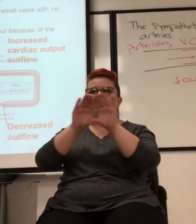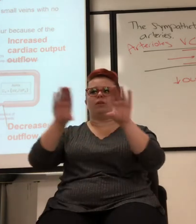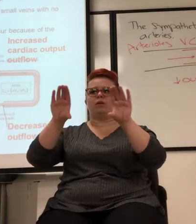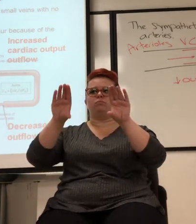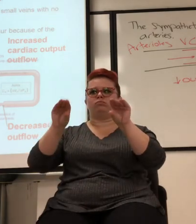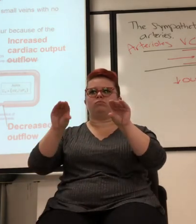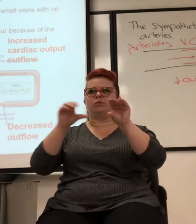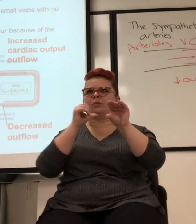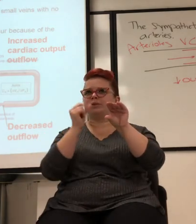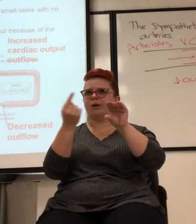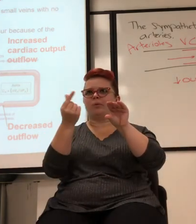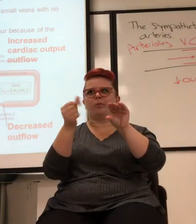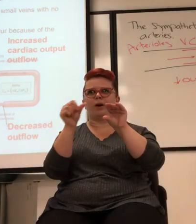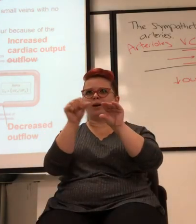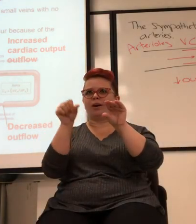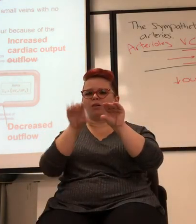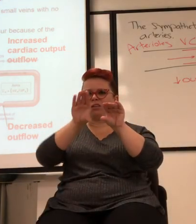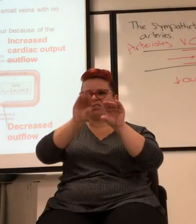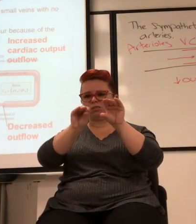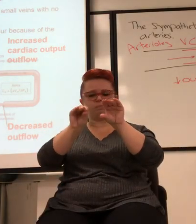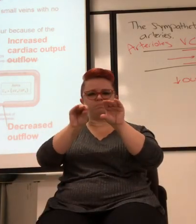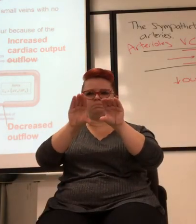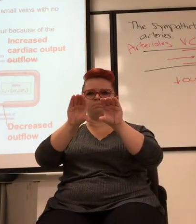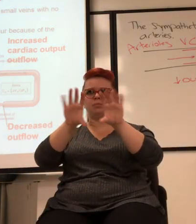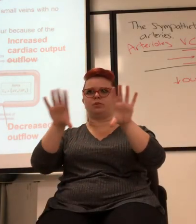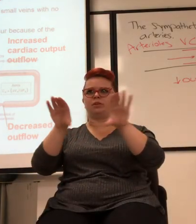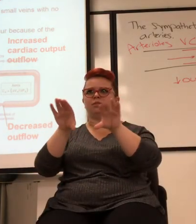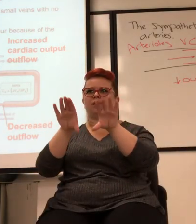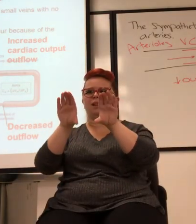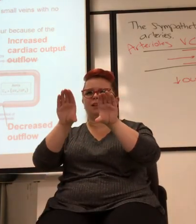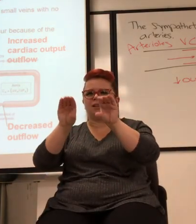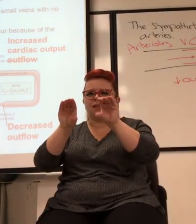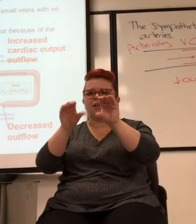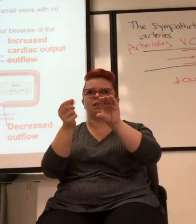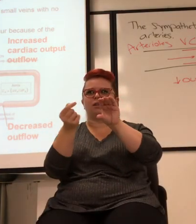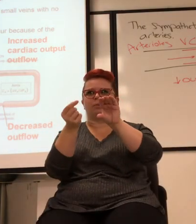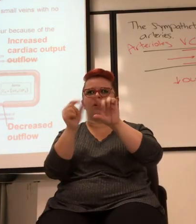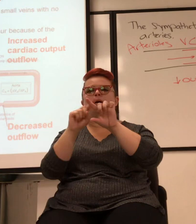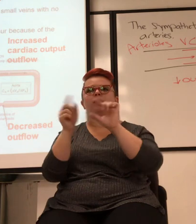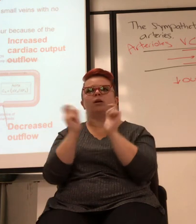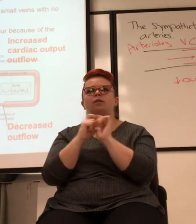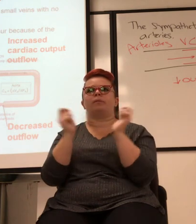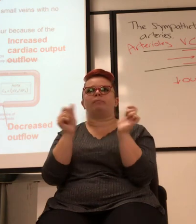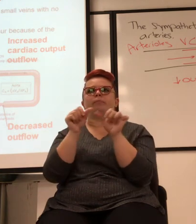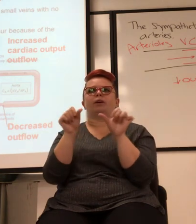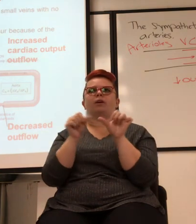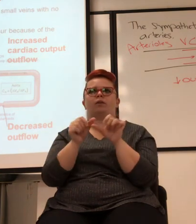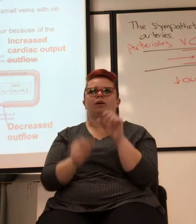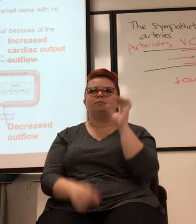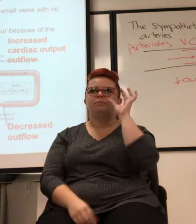This super small constriction, but over a large area.